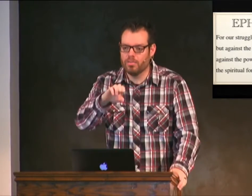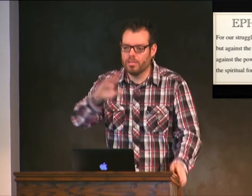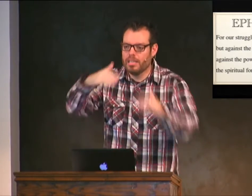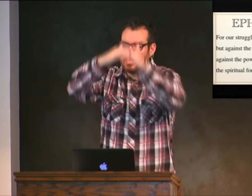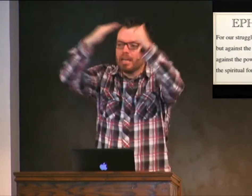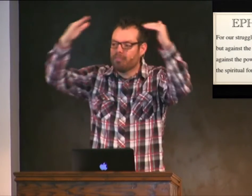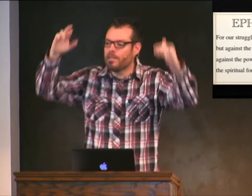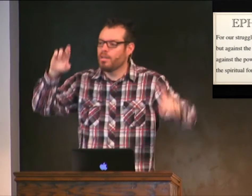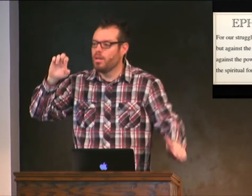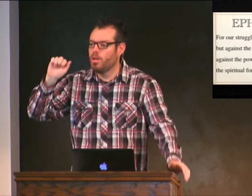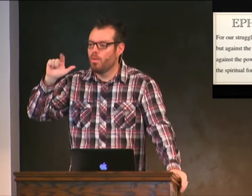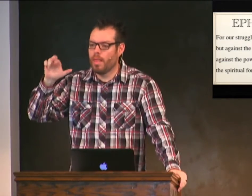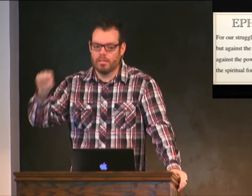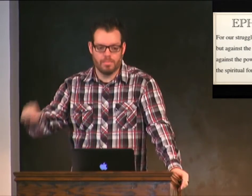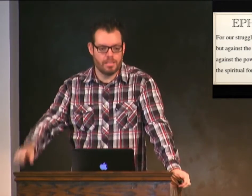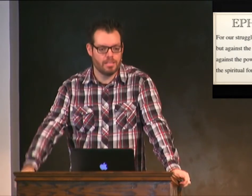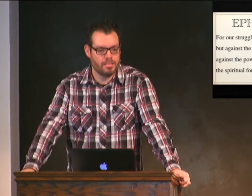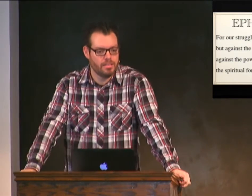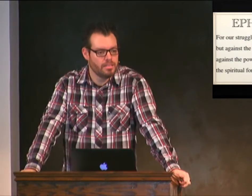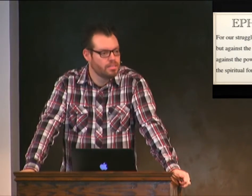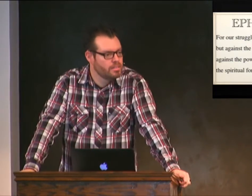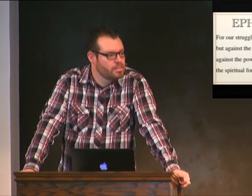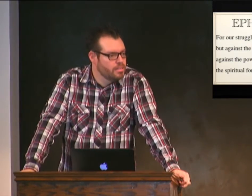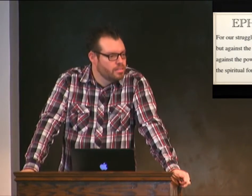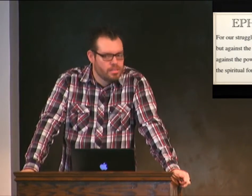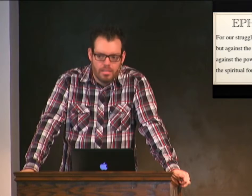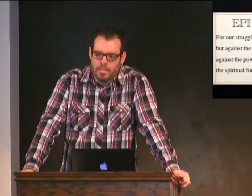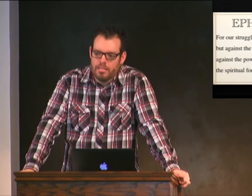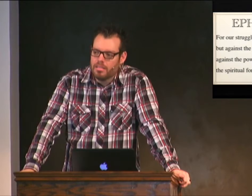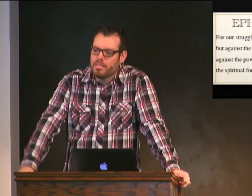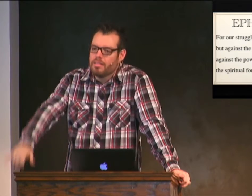of evil in the heavenly realms.